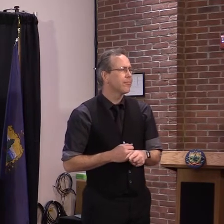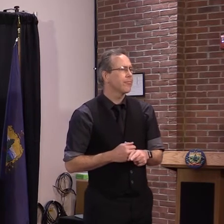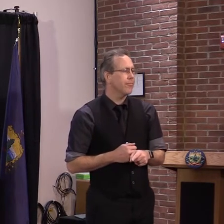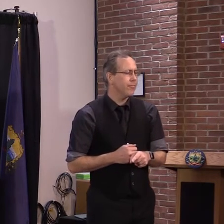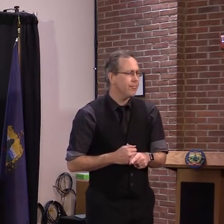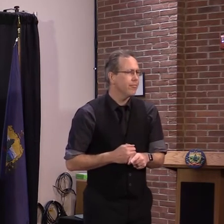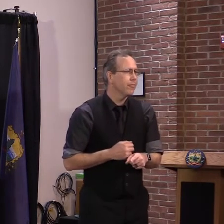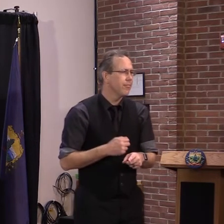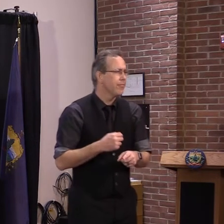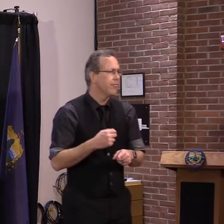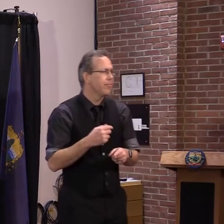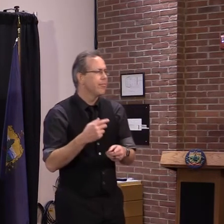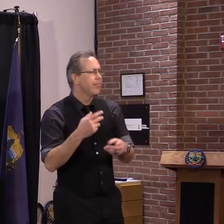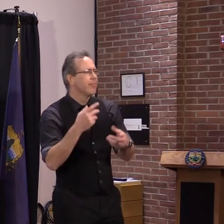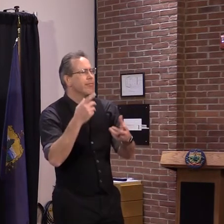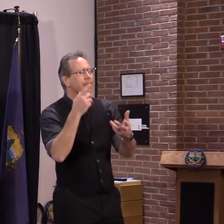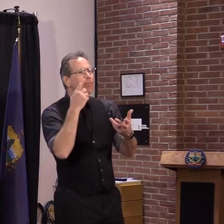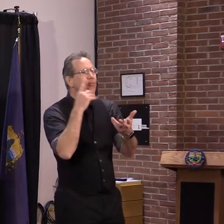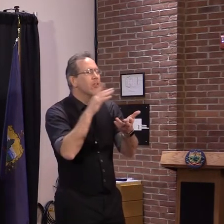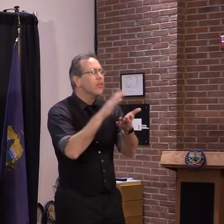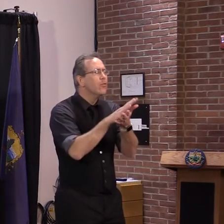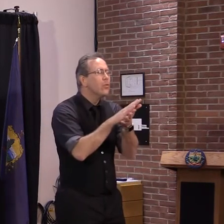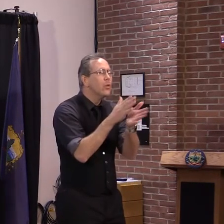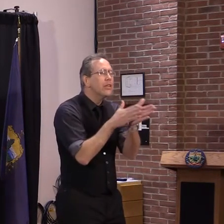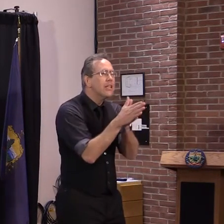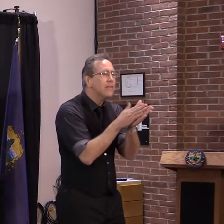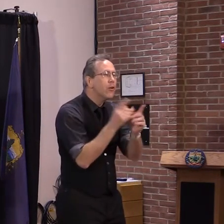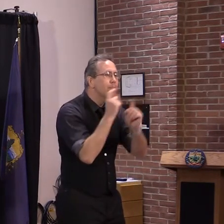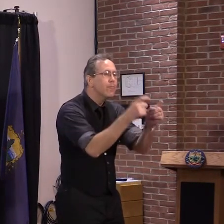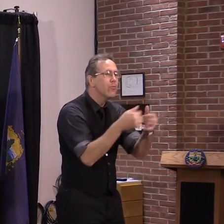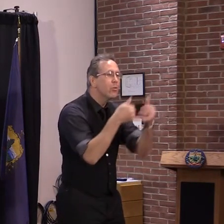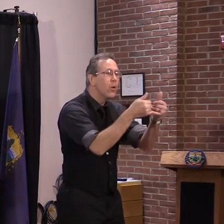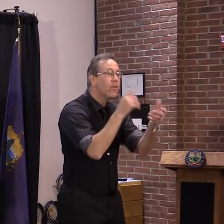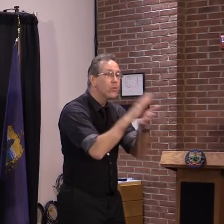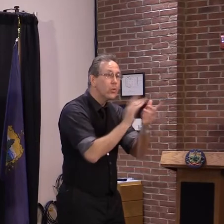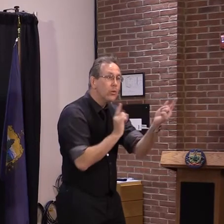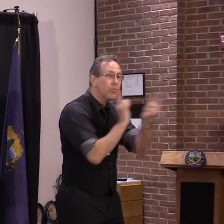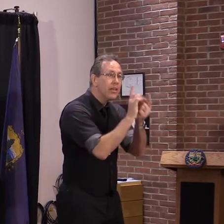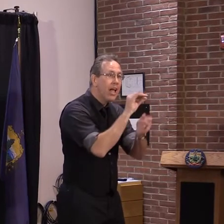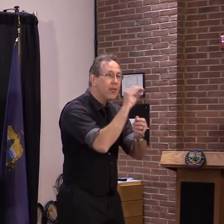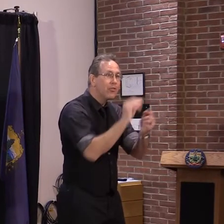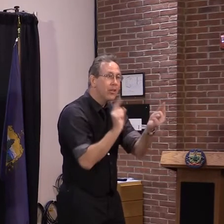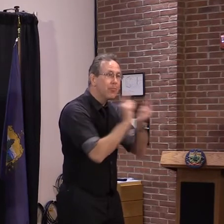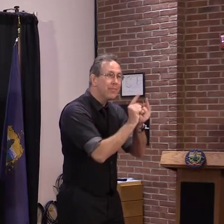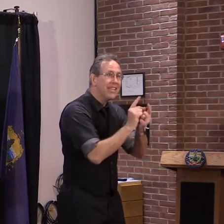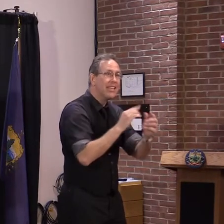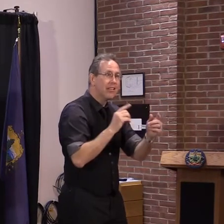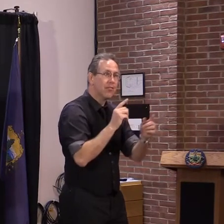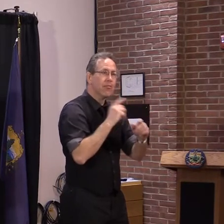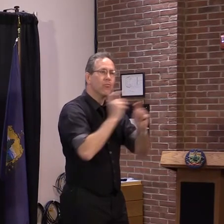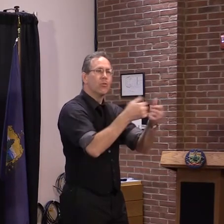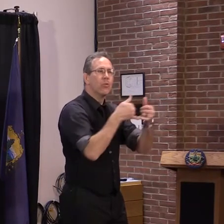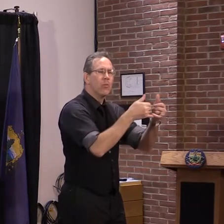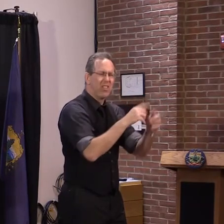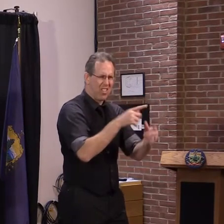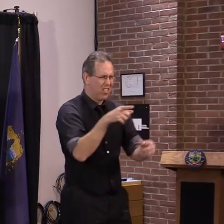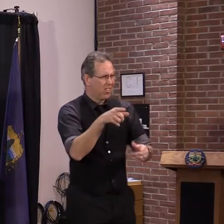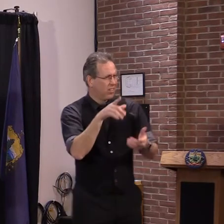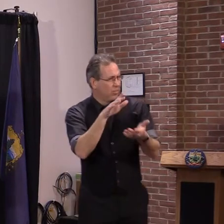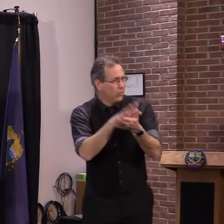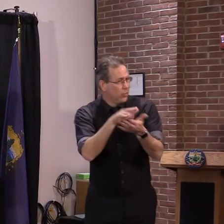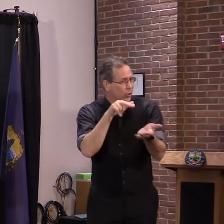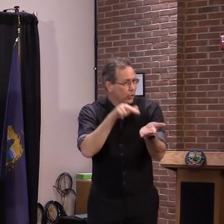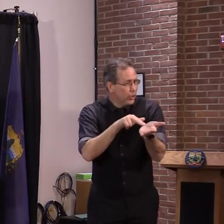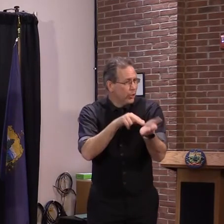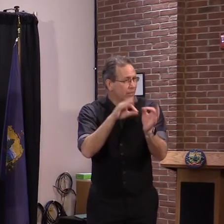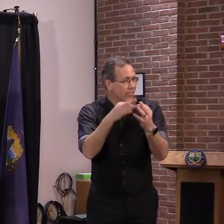experimental, there may not be requirements for that either. But for the regular vaccine, do you think this could cause some